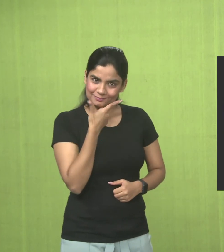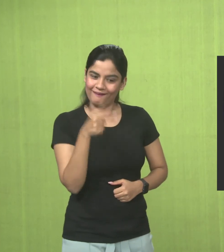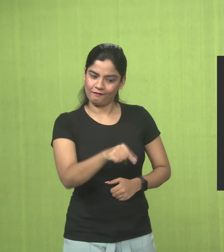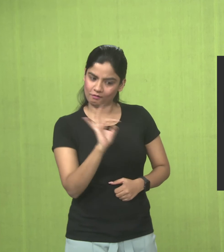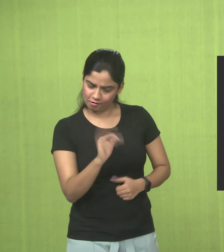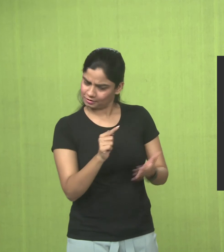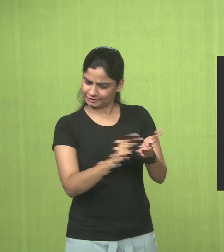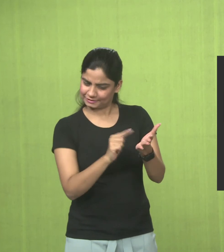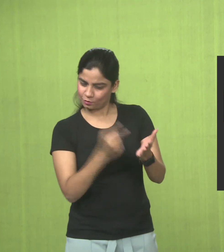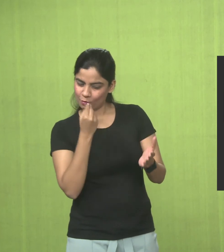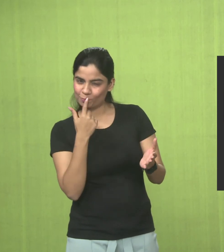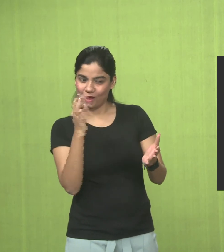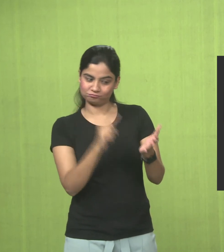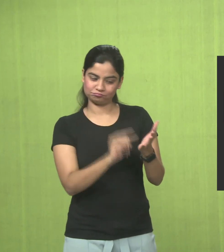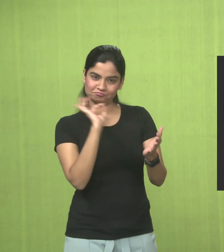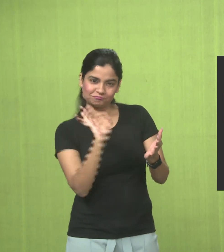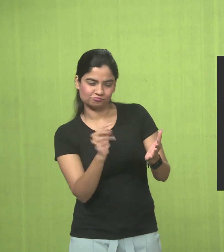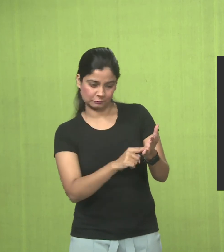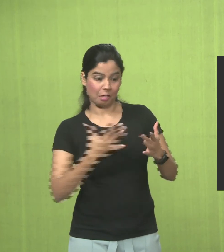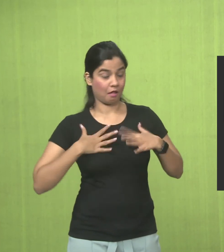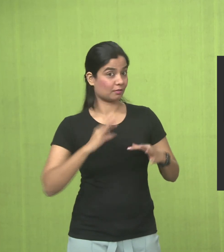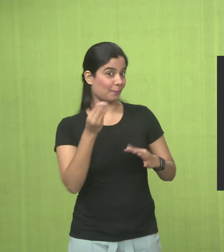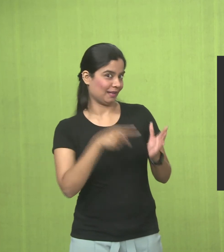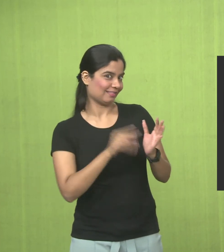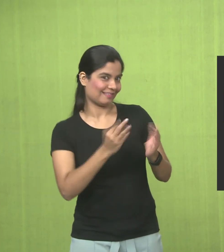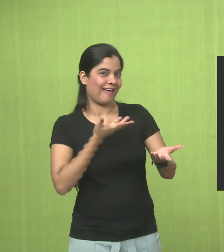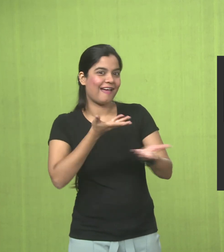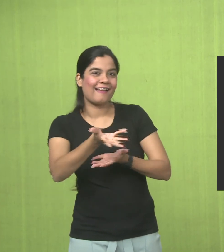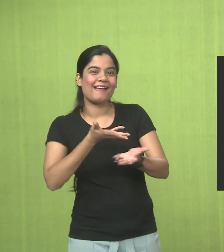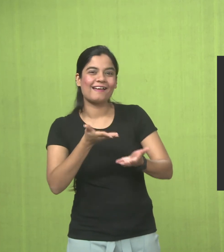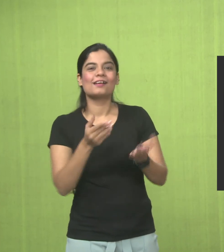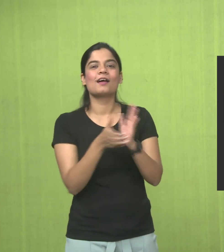Assistants, waiters, etc. at hostels and cafes.